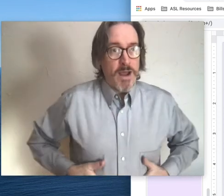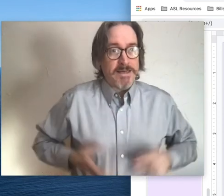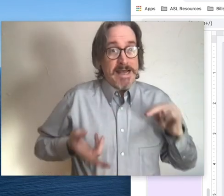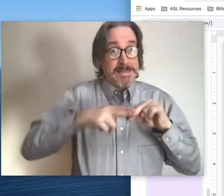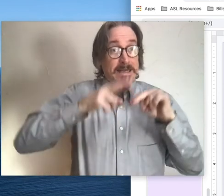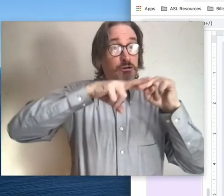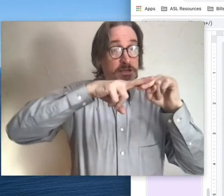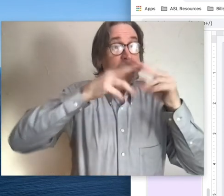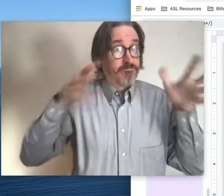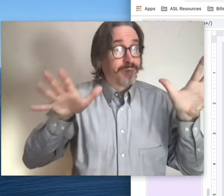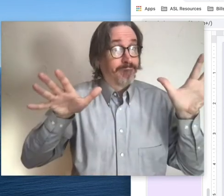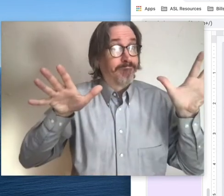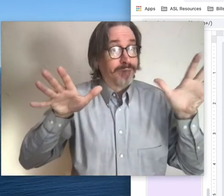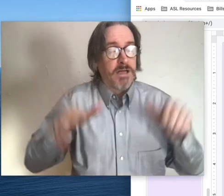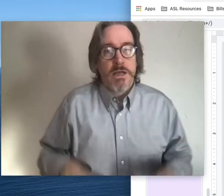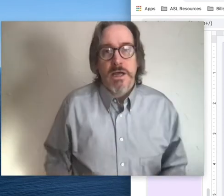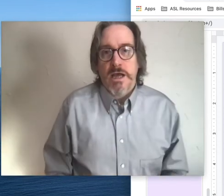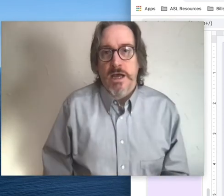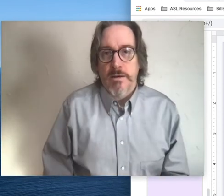my weight has increased.